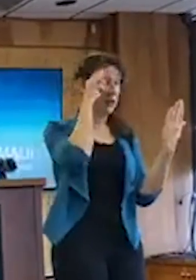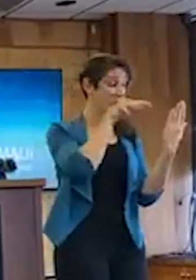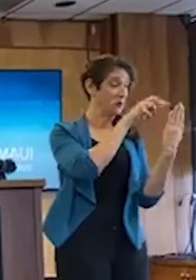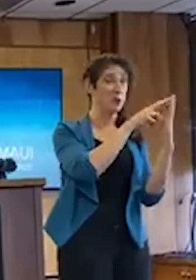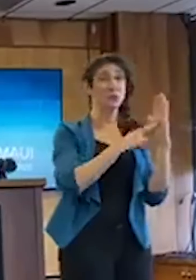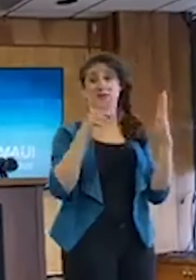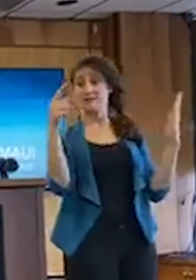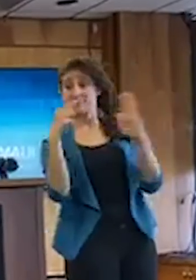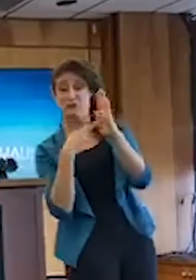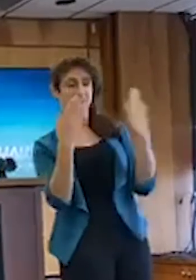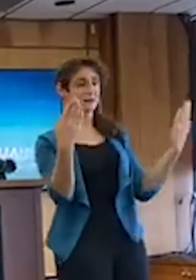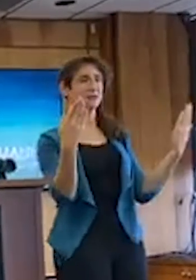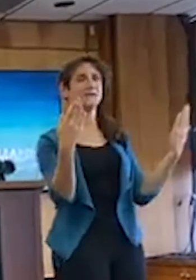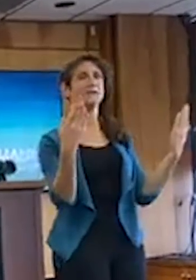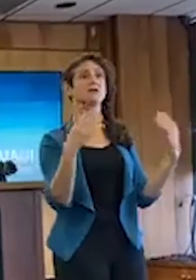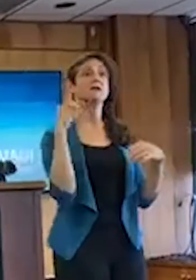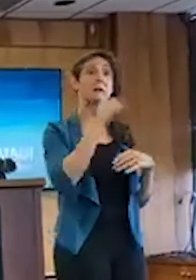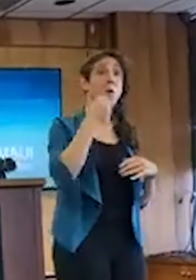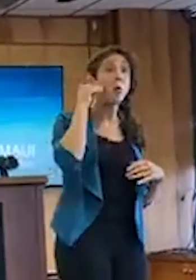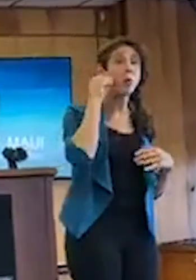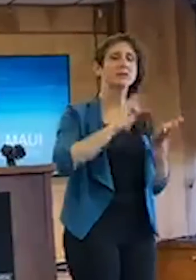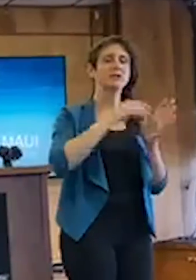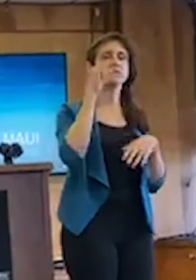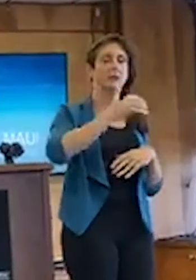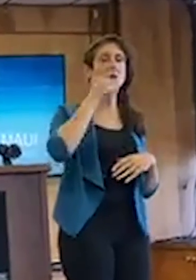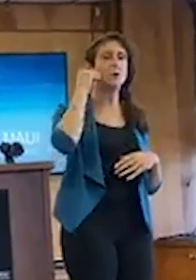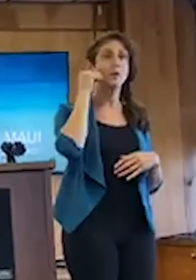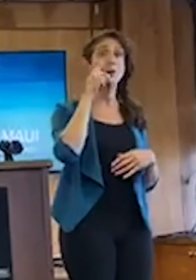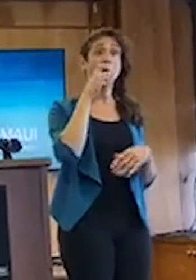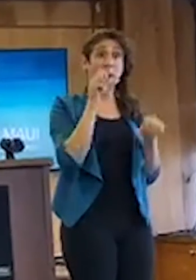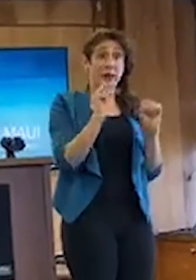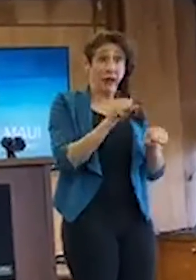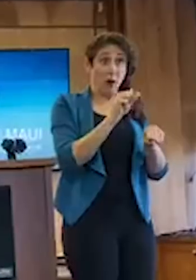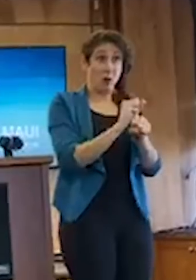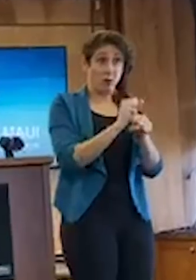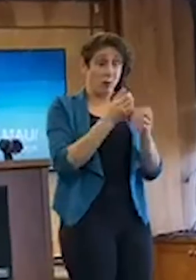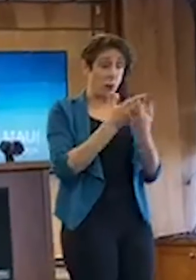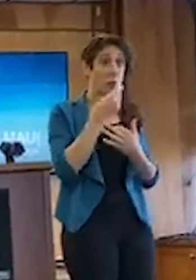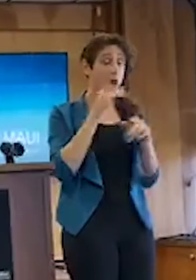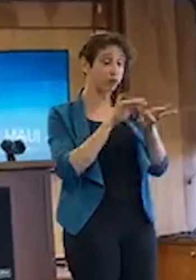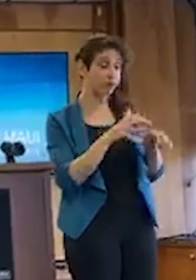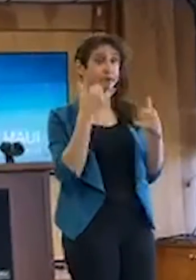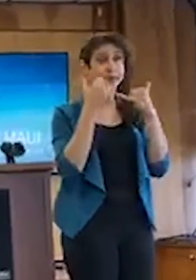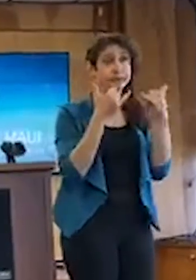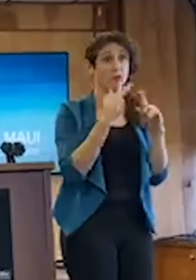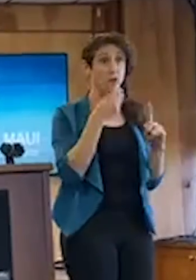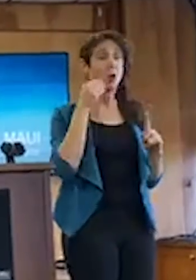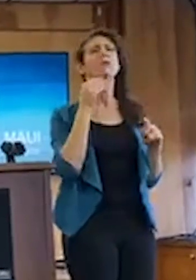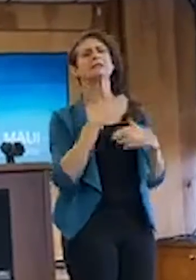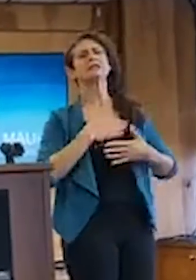means staying home. The people who can and should work from home, please work from home. Let us reduce